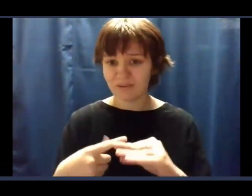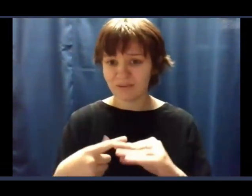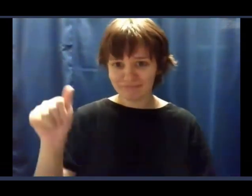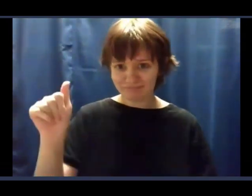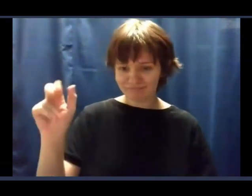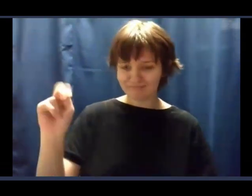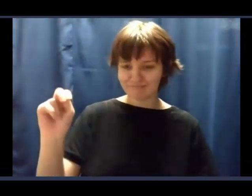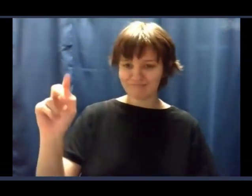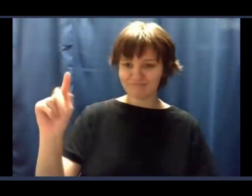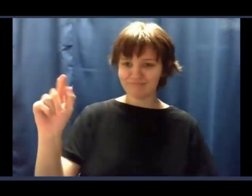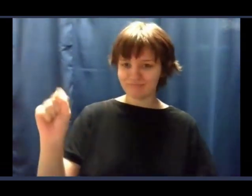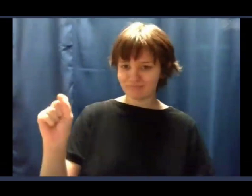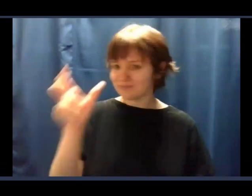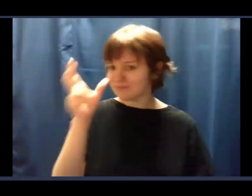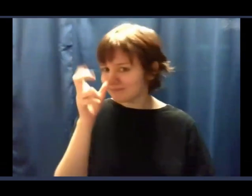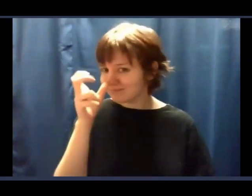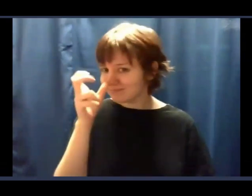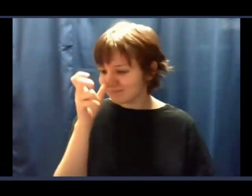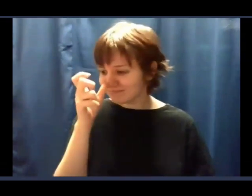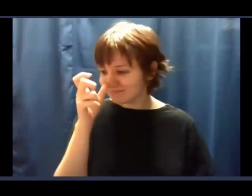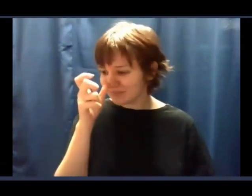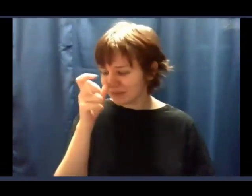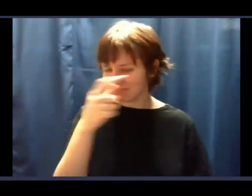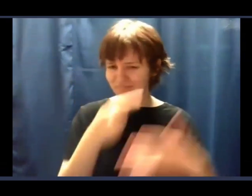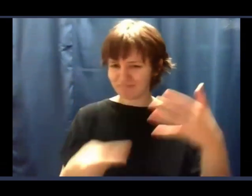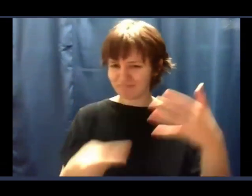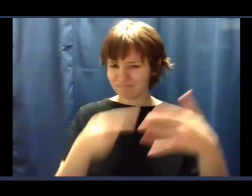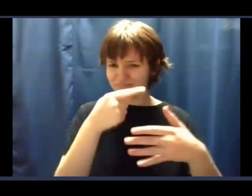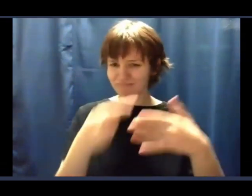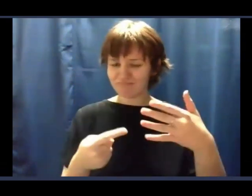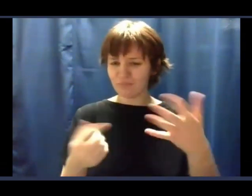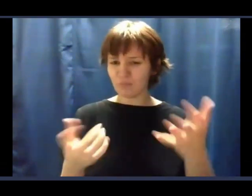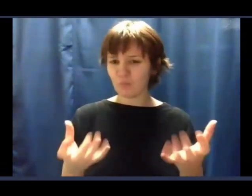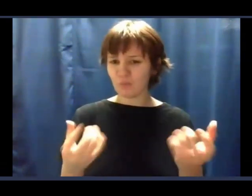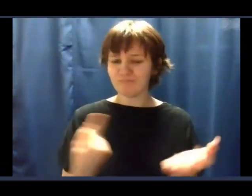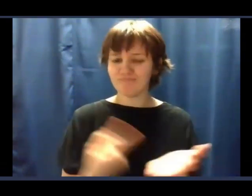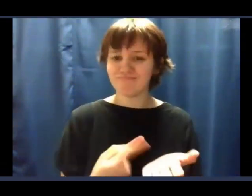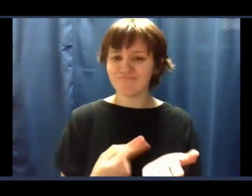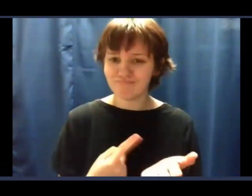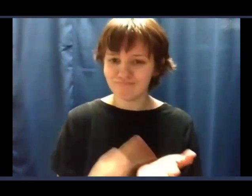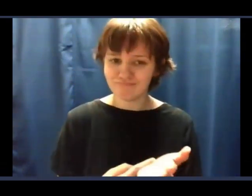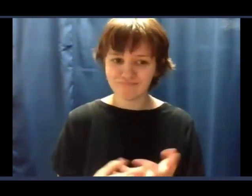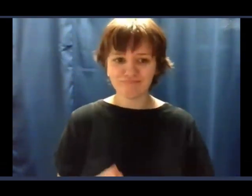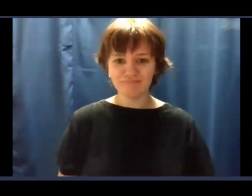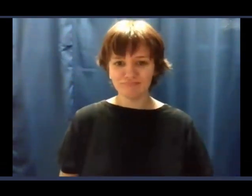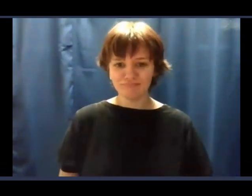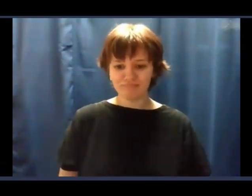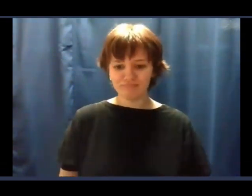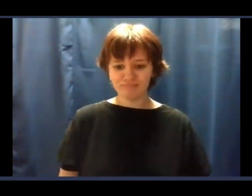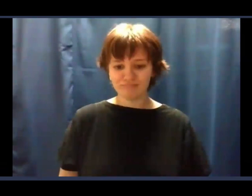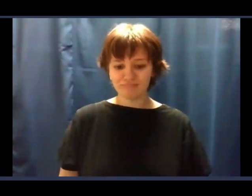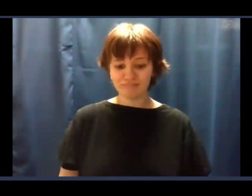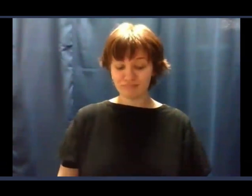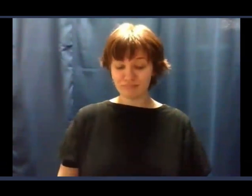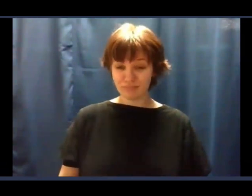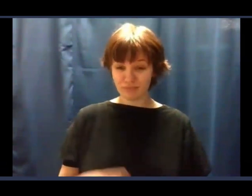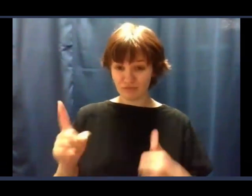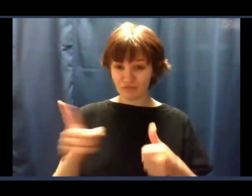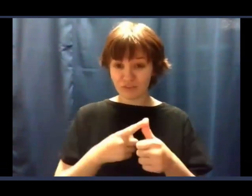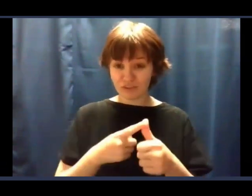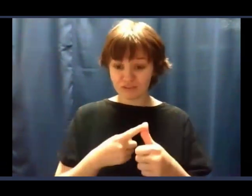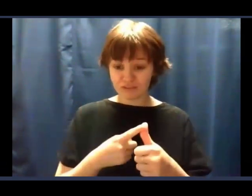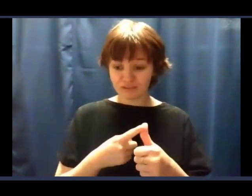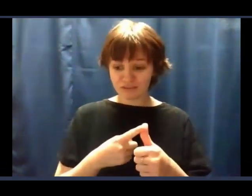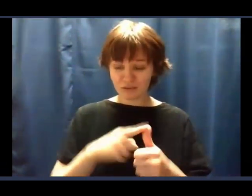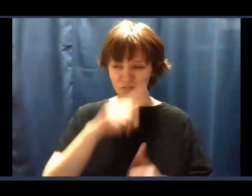of the ant that I would like to tell you about. I want to start with the question of what is an ant? And